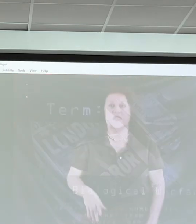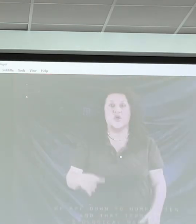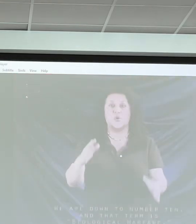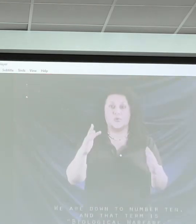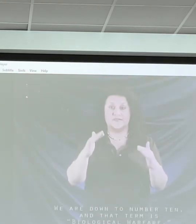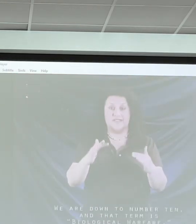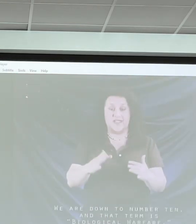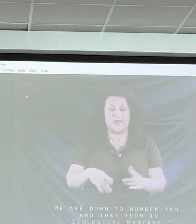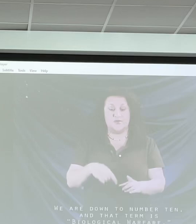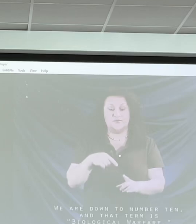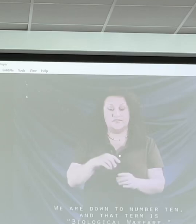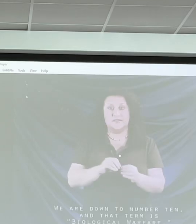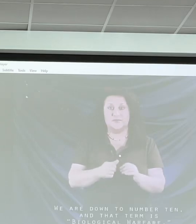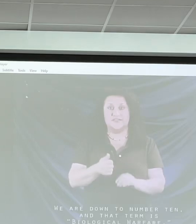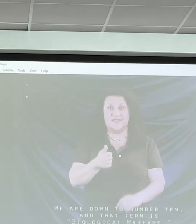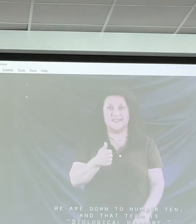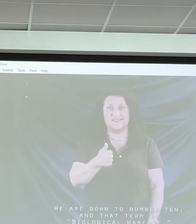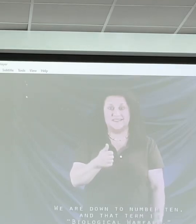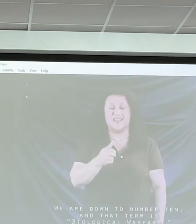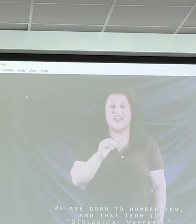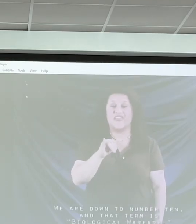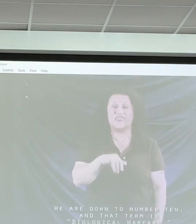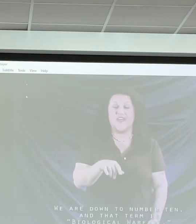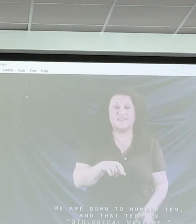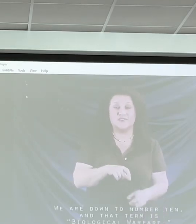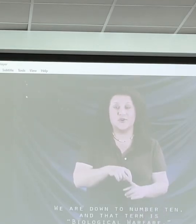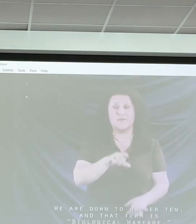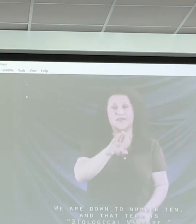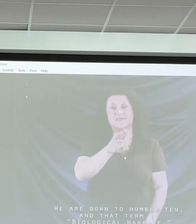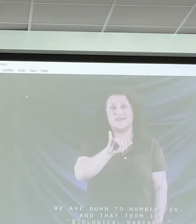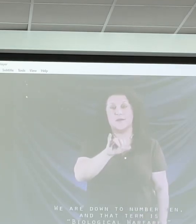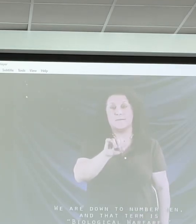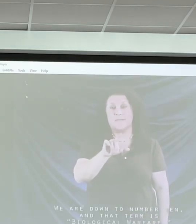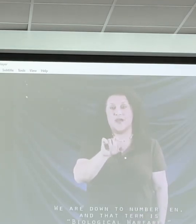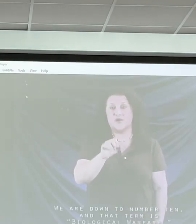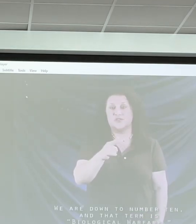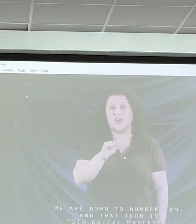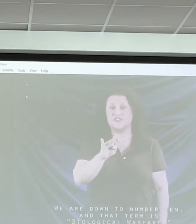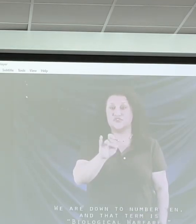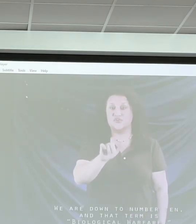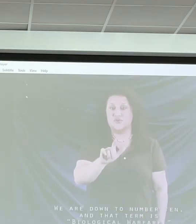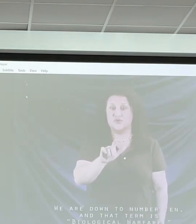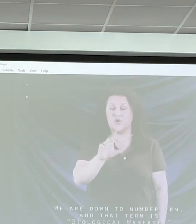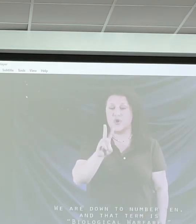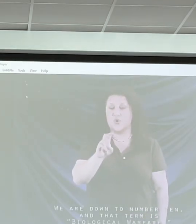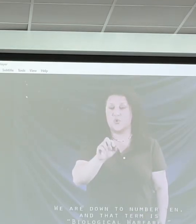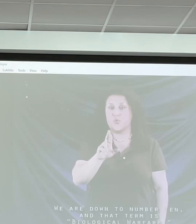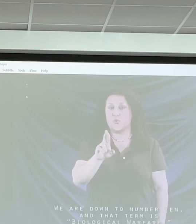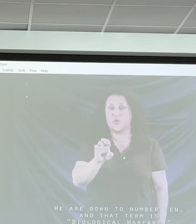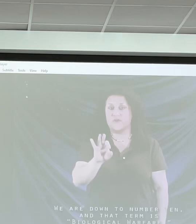We're down to number 10, and that term is biological